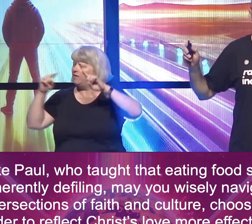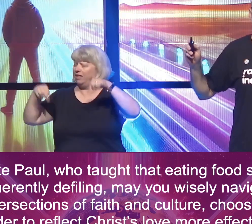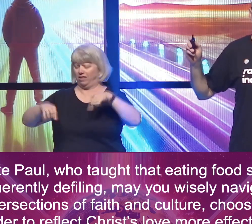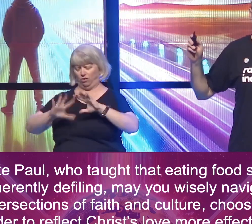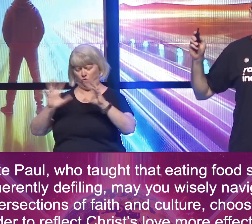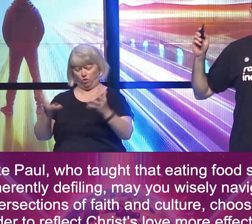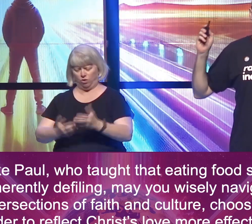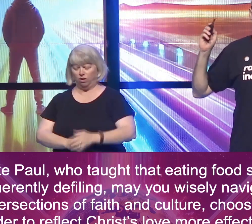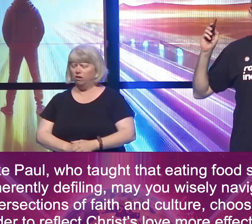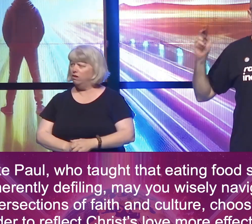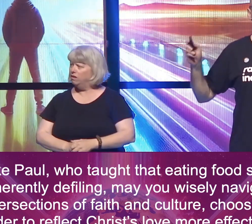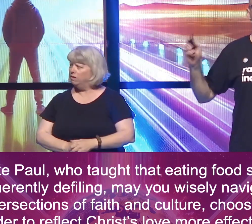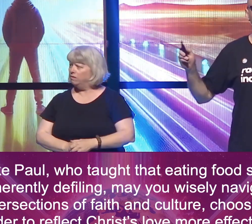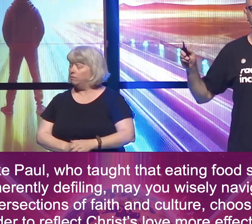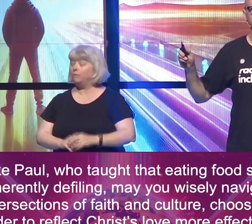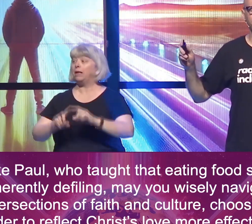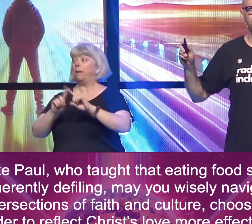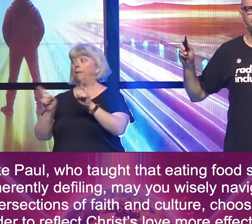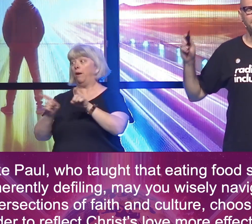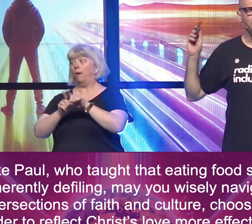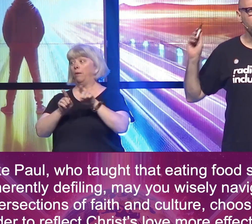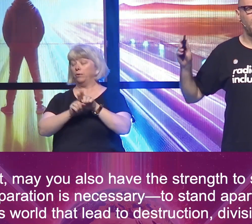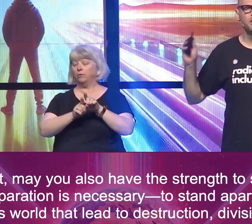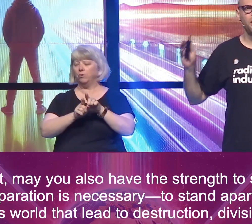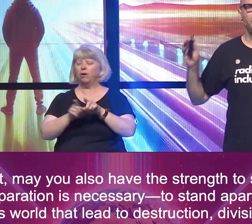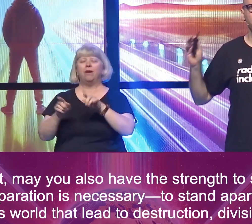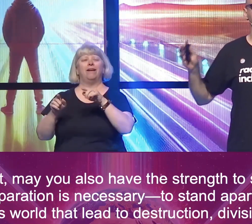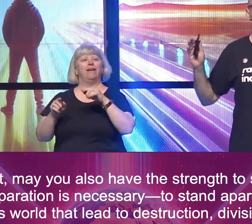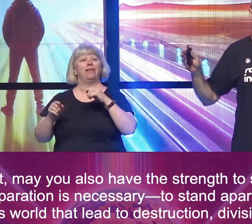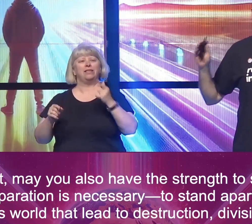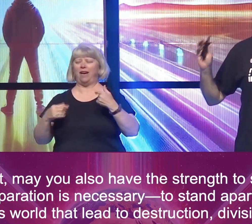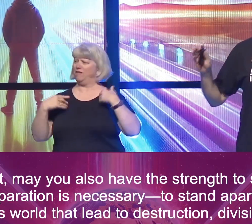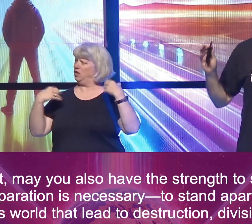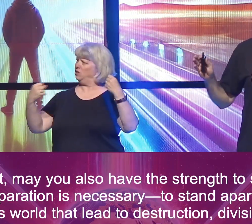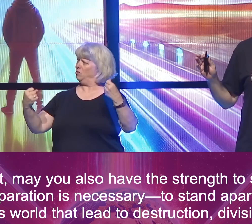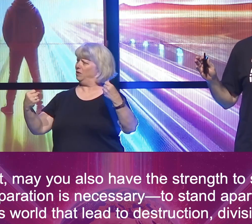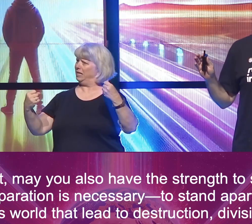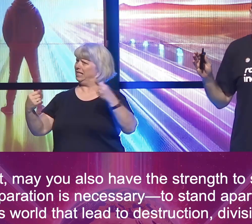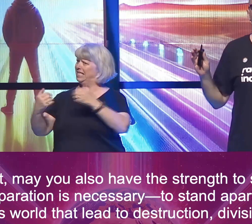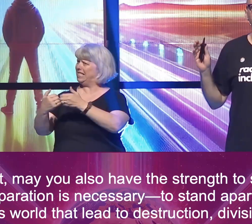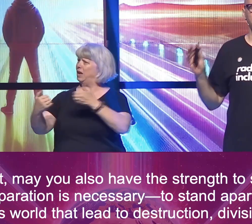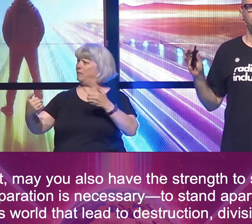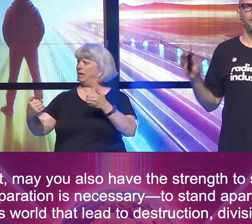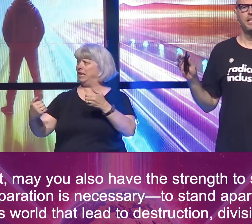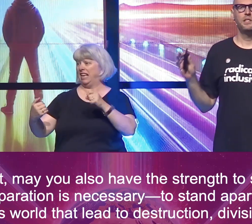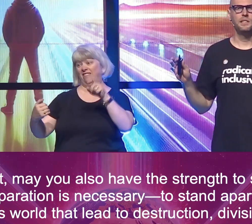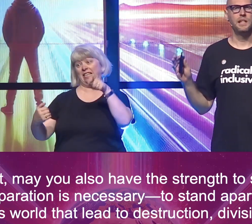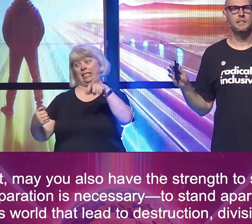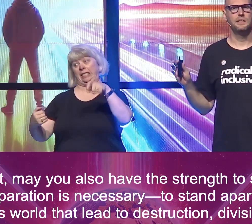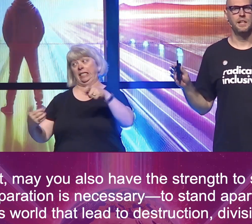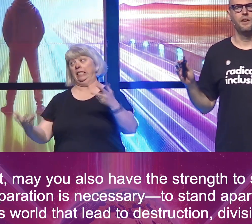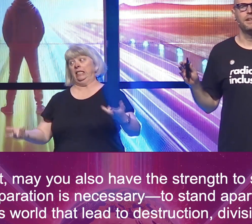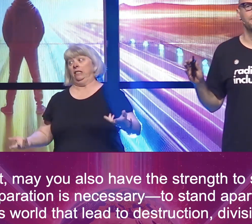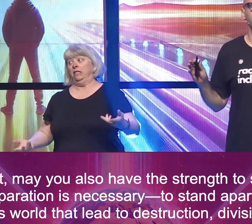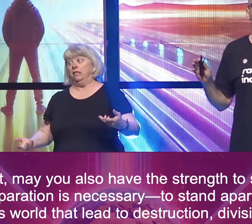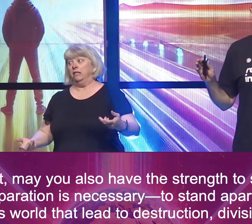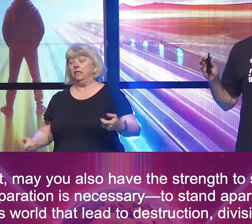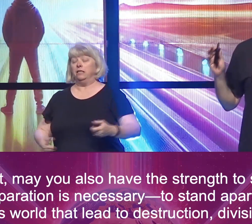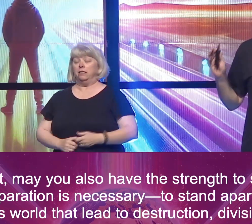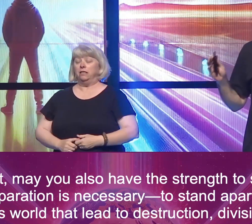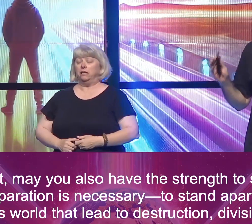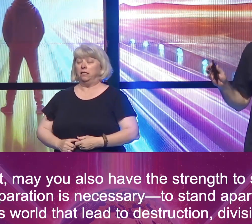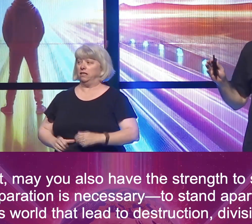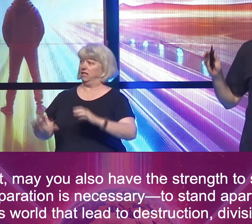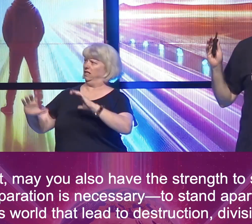world. But may you also have the strength to separate when separation is necessary,